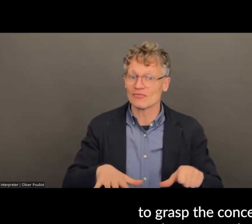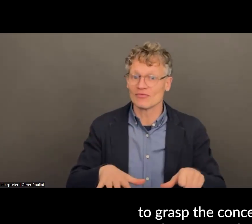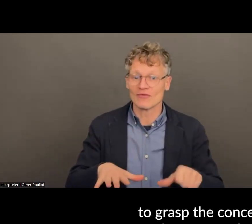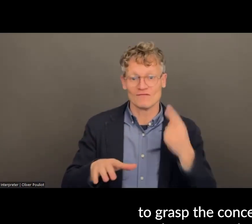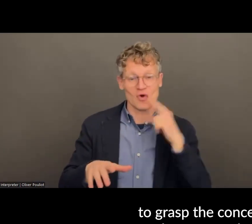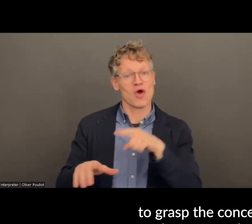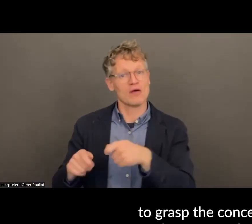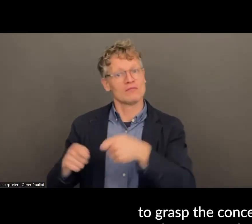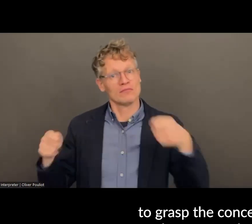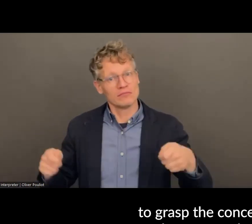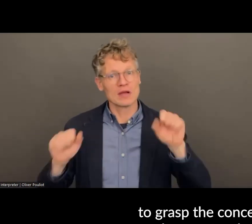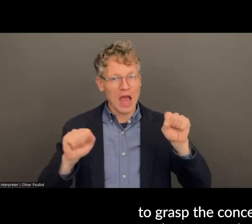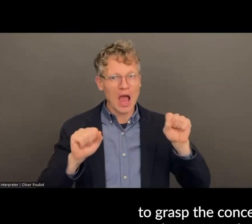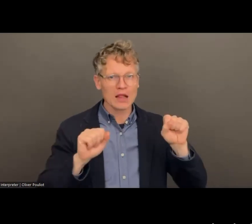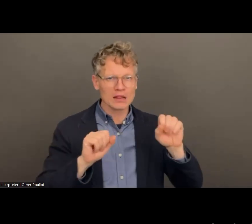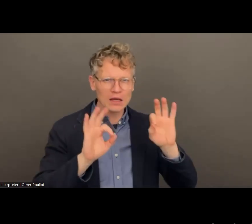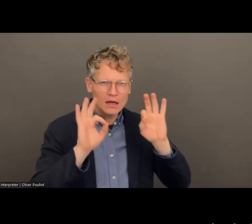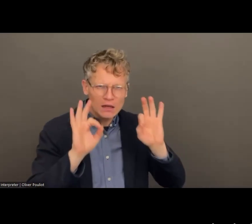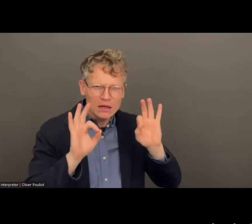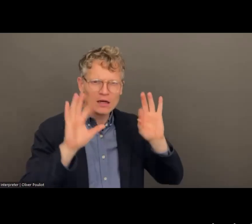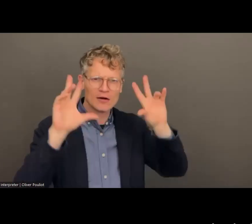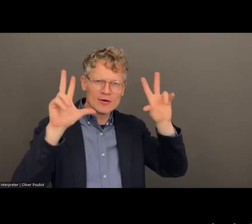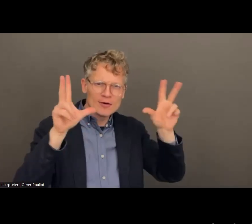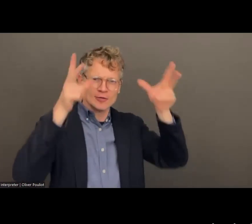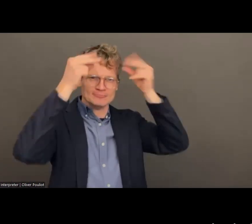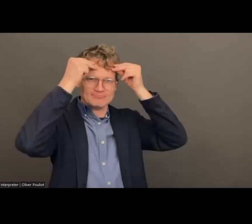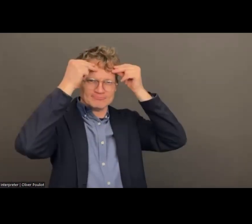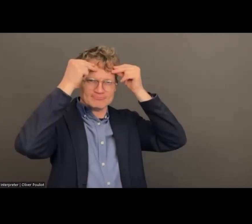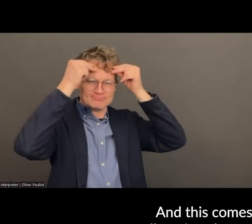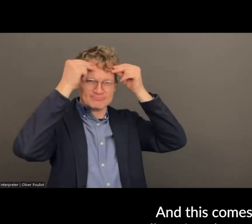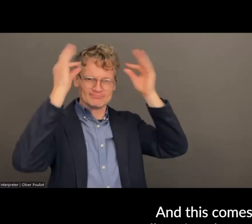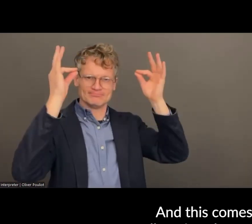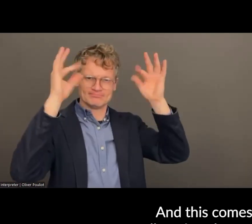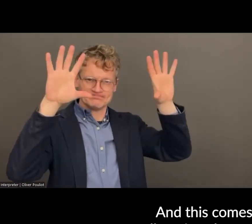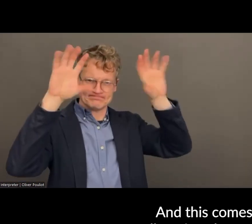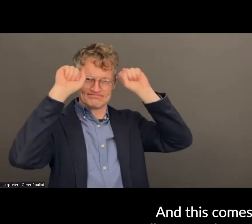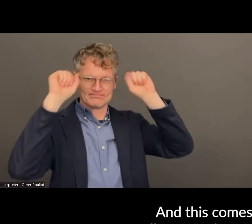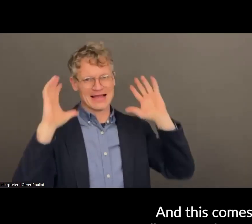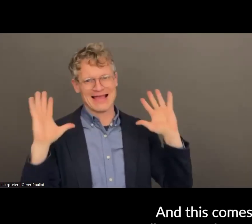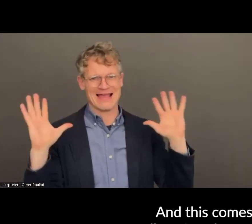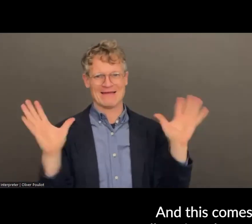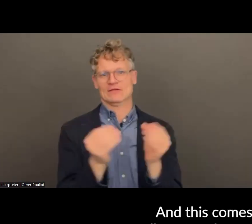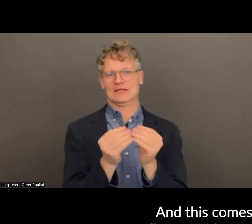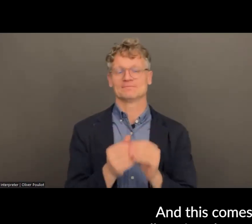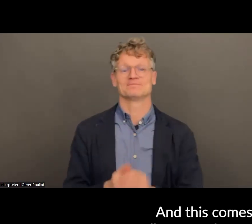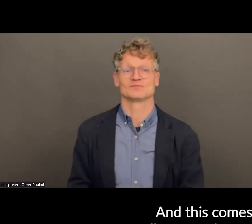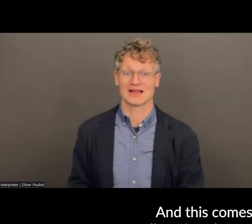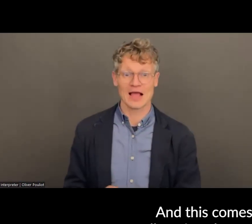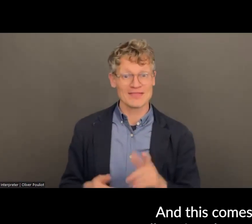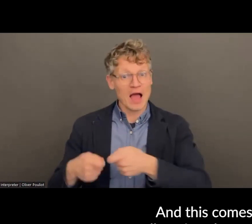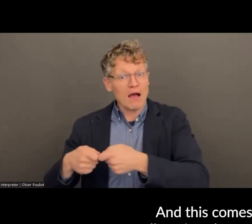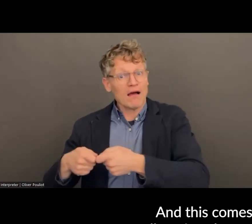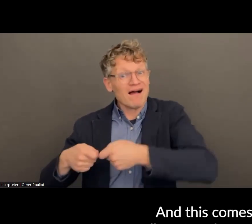master the concepts being taught during the training. And this comes with the budgetary allocations,